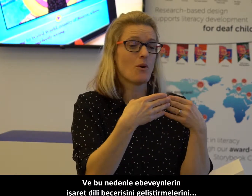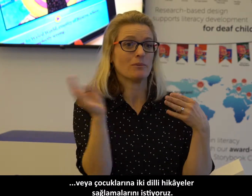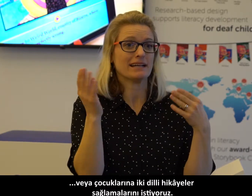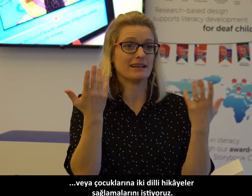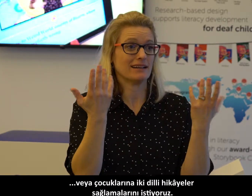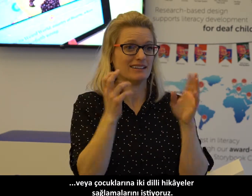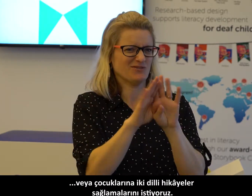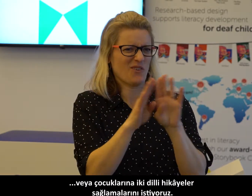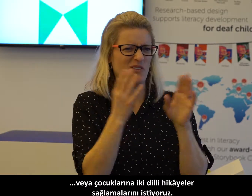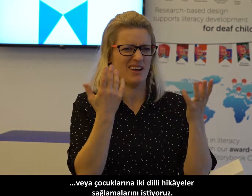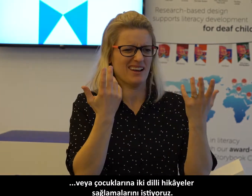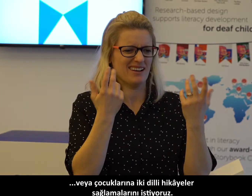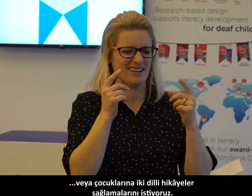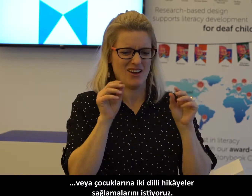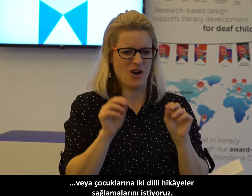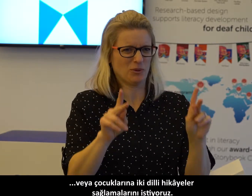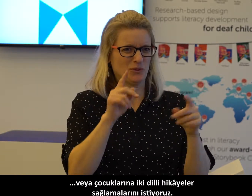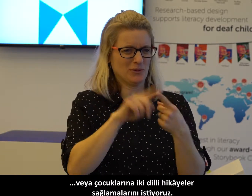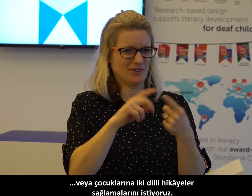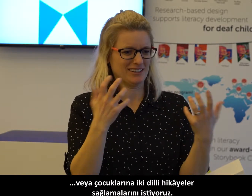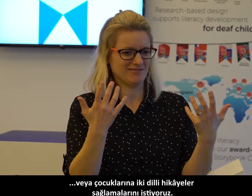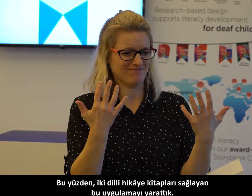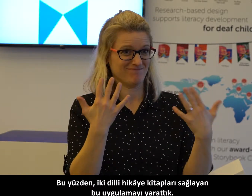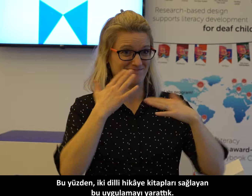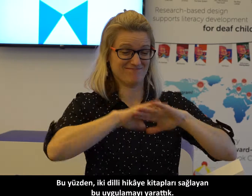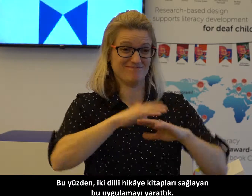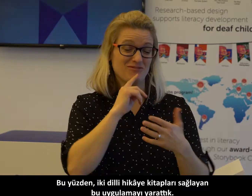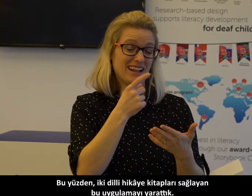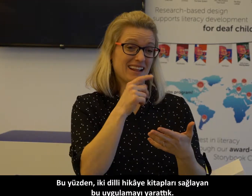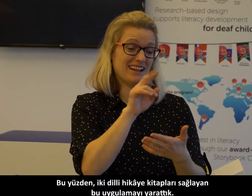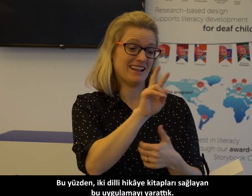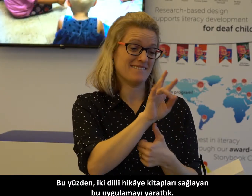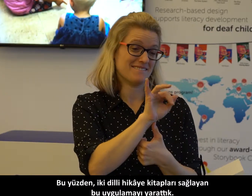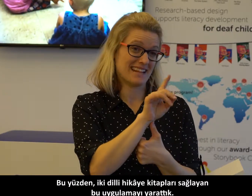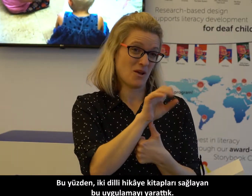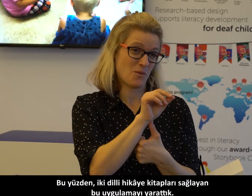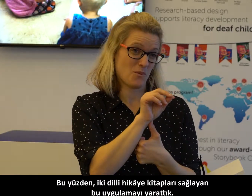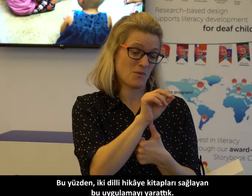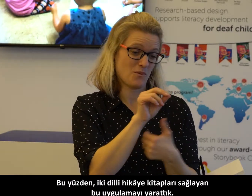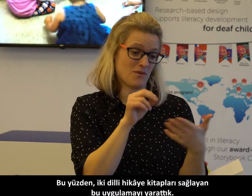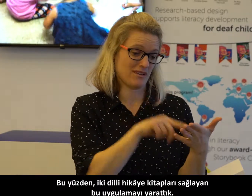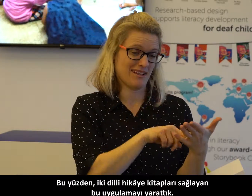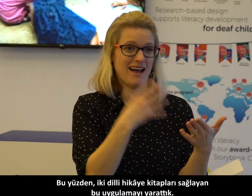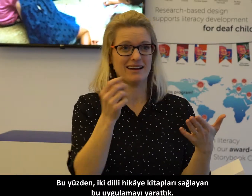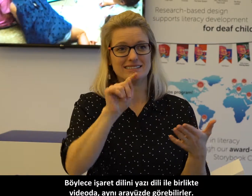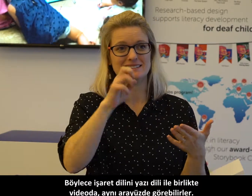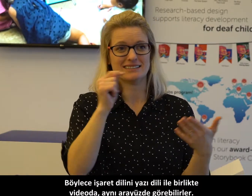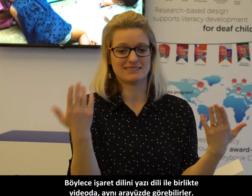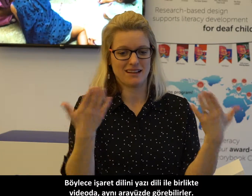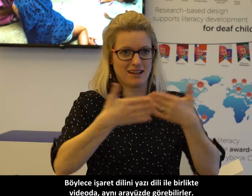or providing their children with bilingual stories. And that's why we created the app, to provide bilingual storybooks on the app so they